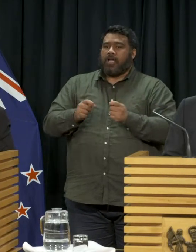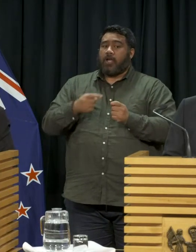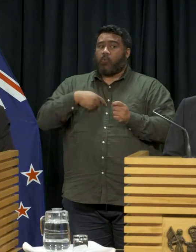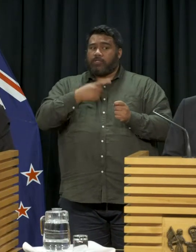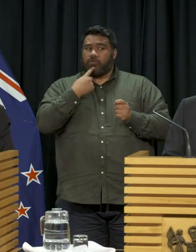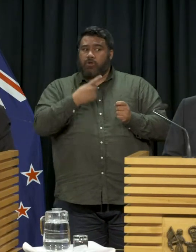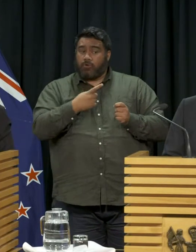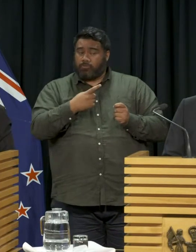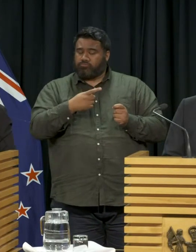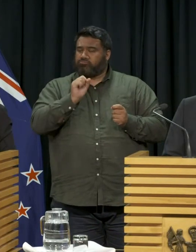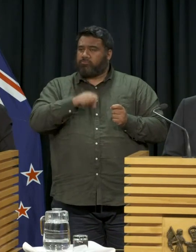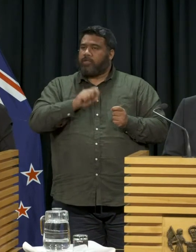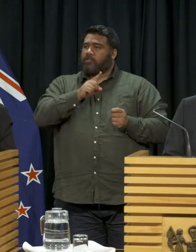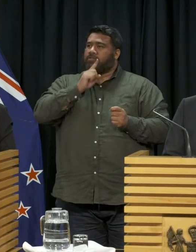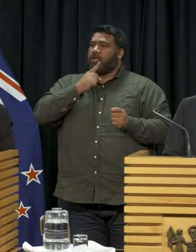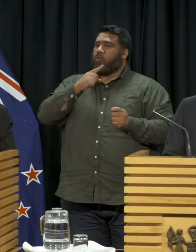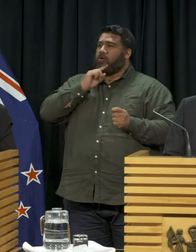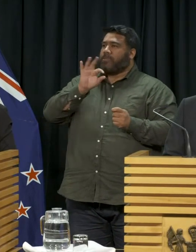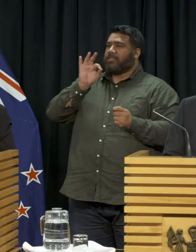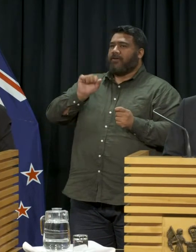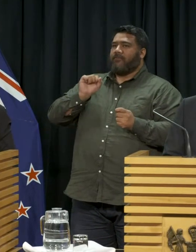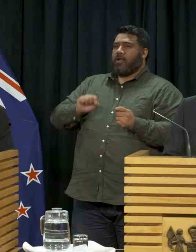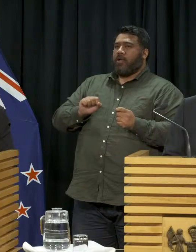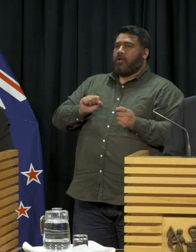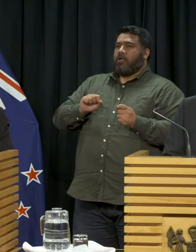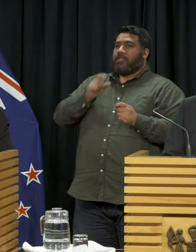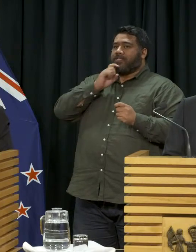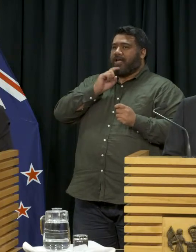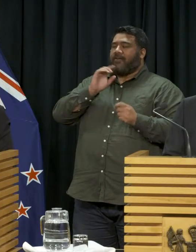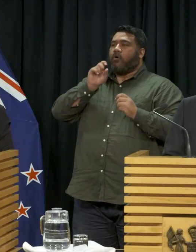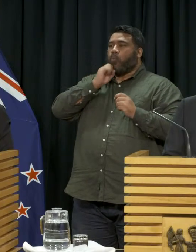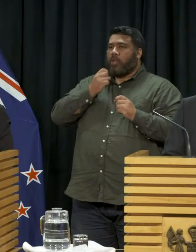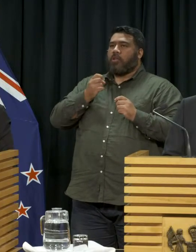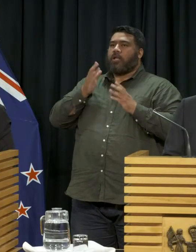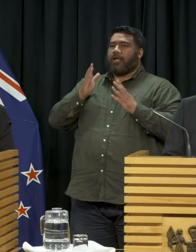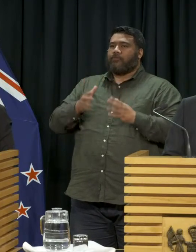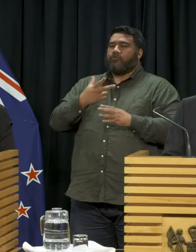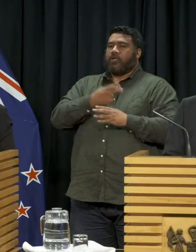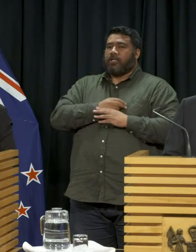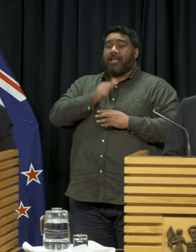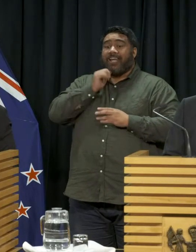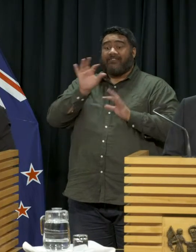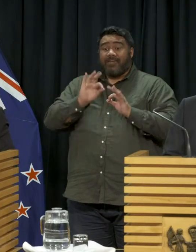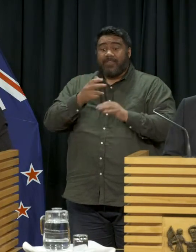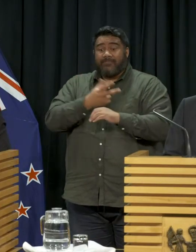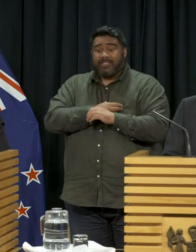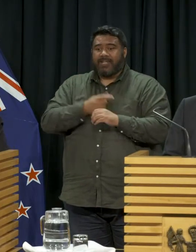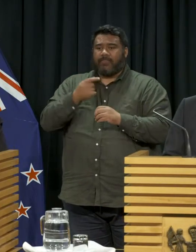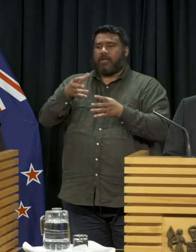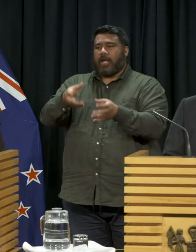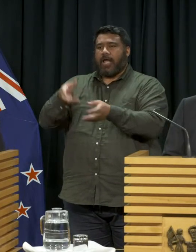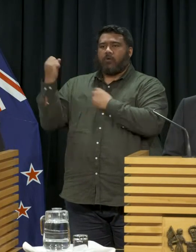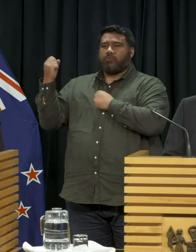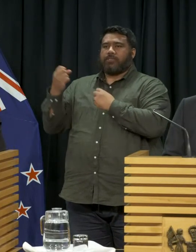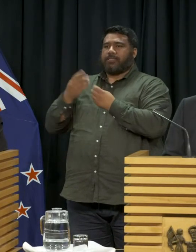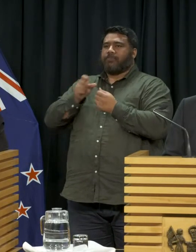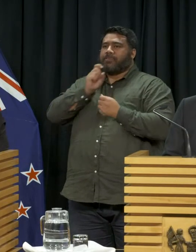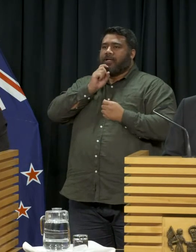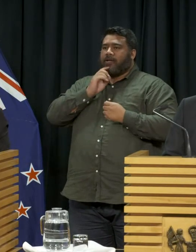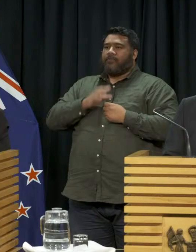their workforce are vaccinated. Otherwise, they will need to withdraw those workers who are currently in our MIQ